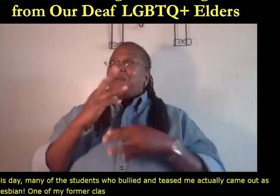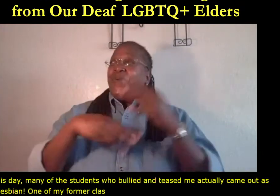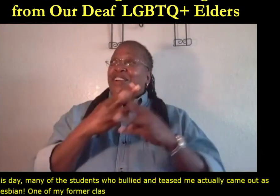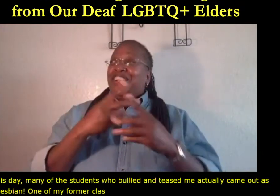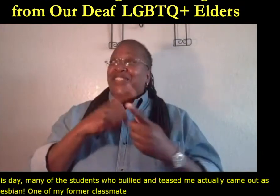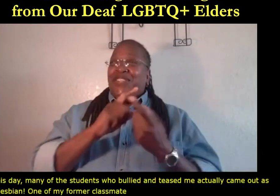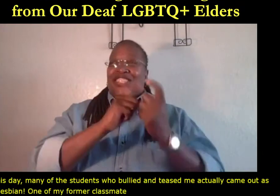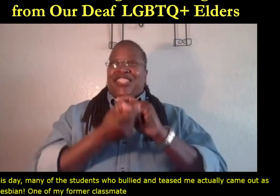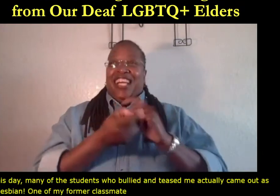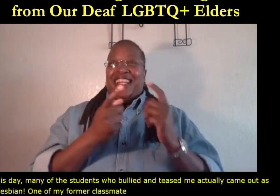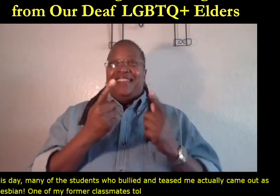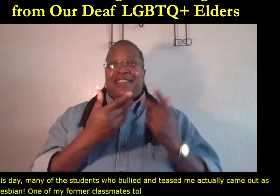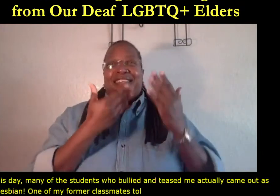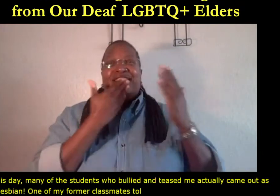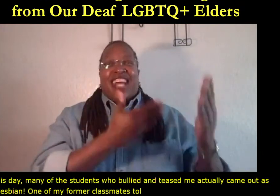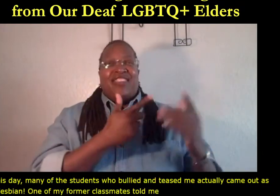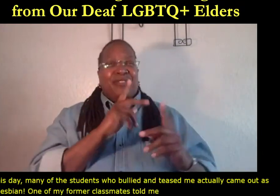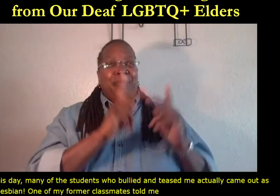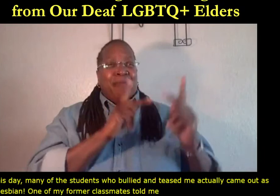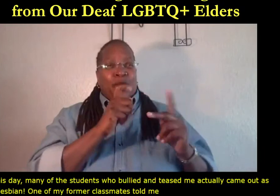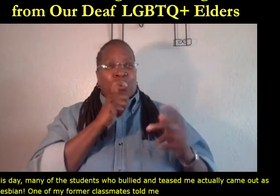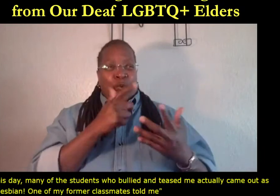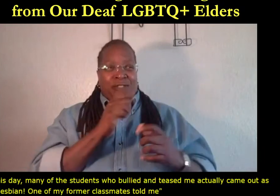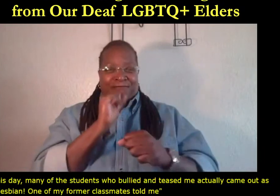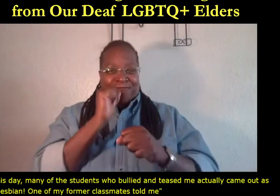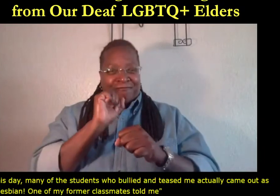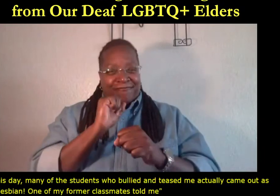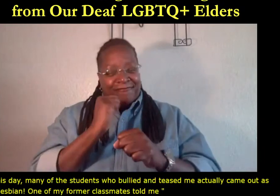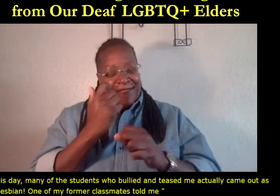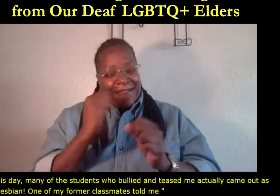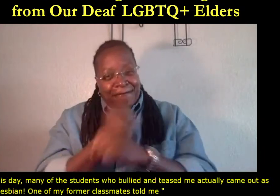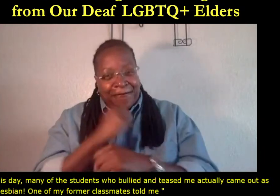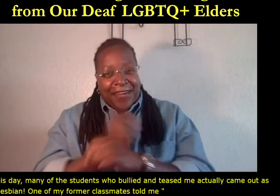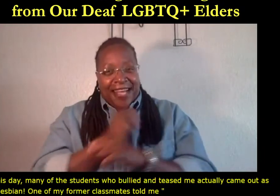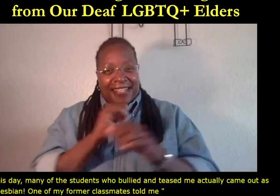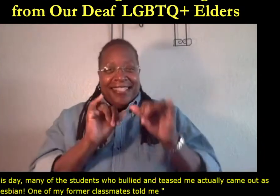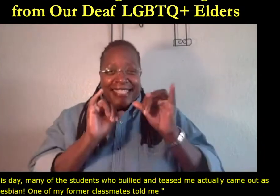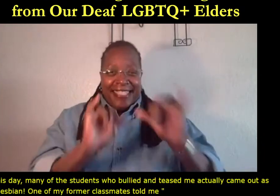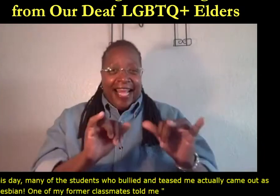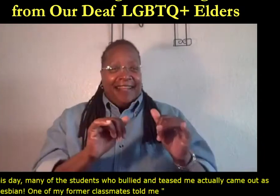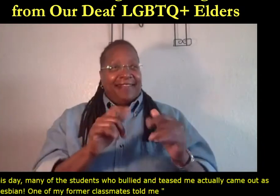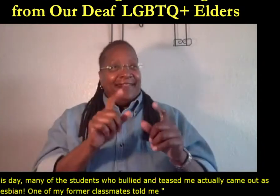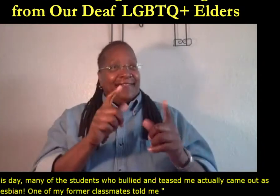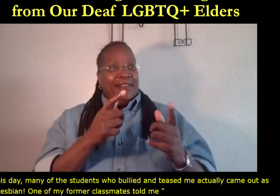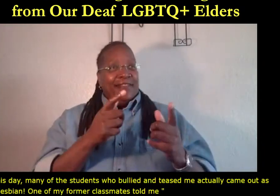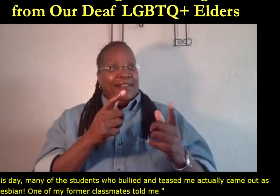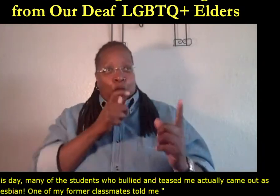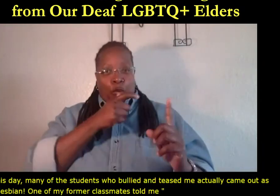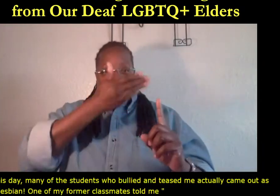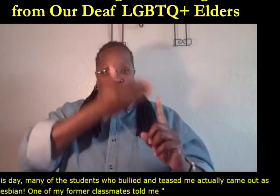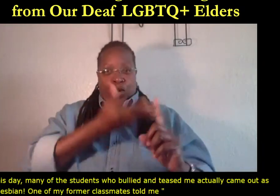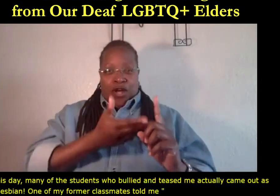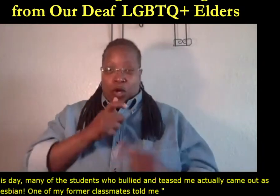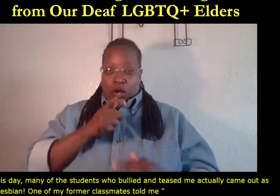day uh the whole world has been changing and i thank the people who fought to stay